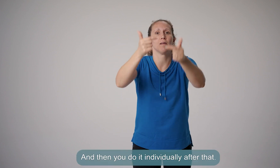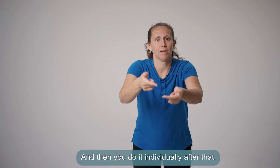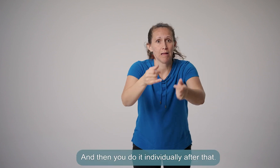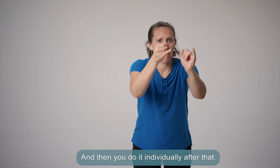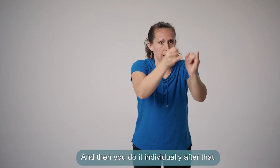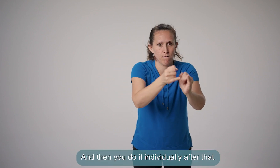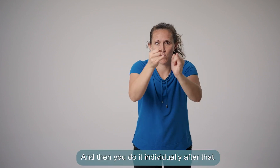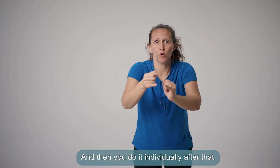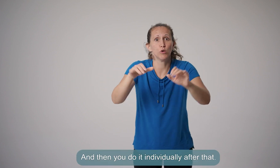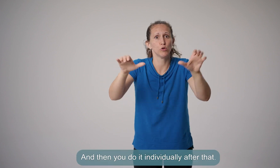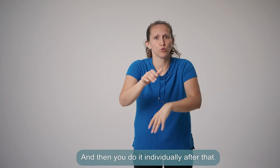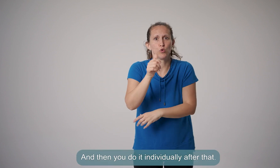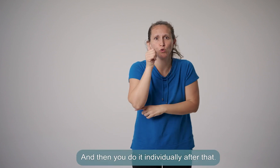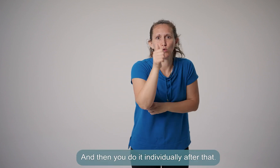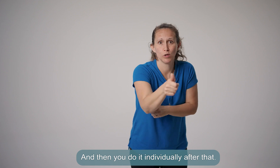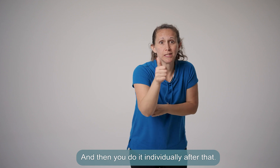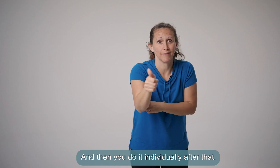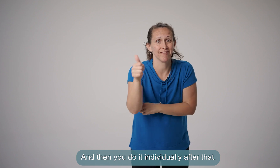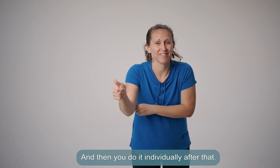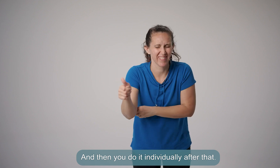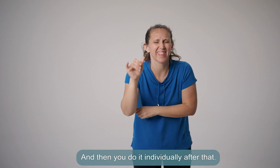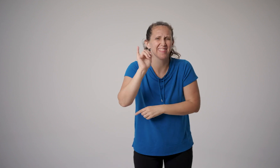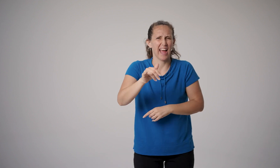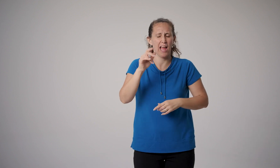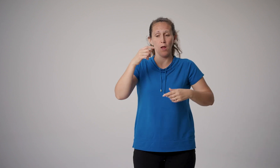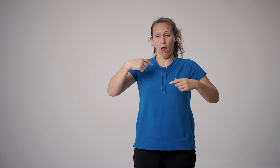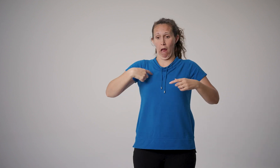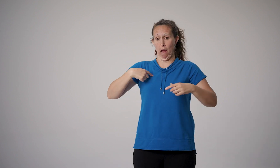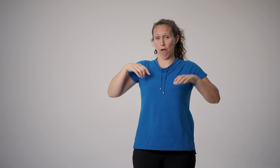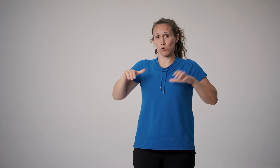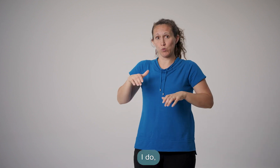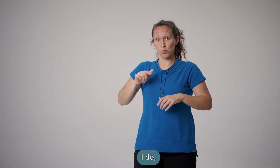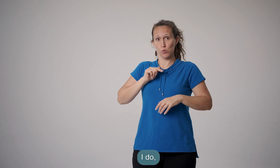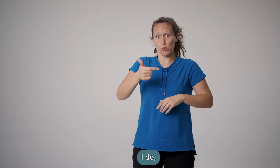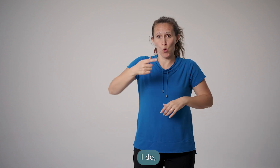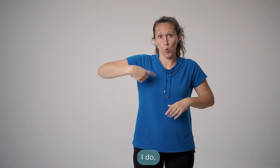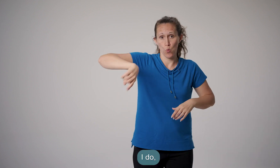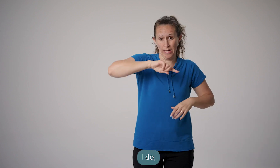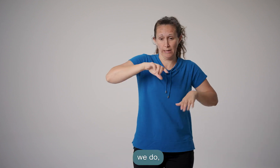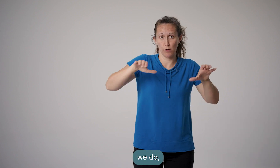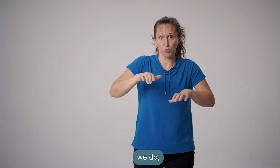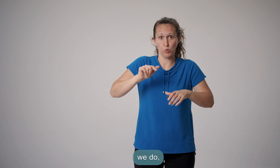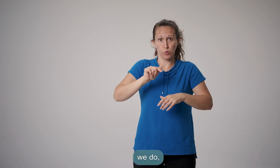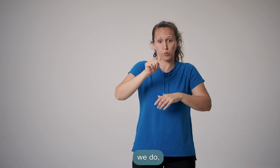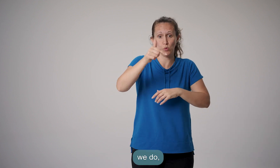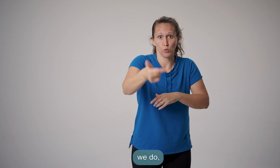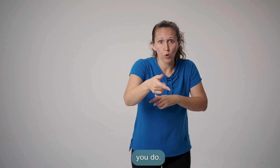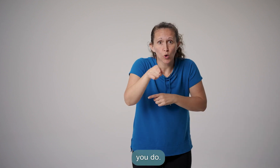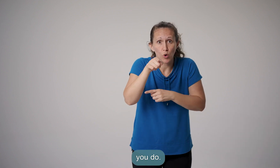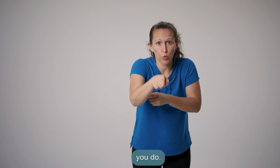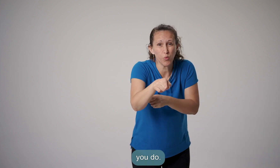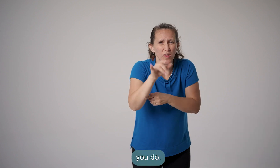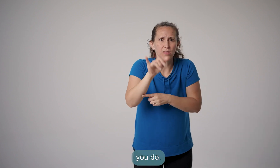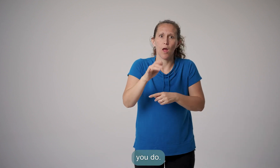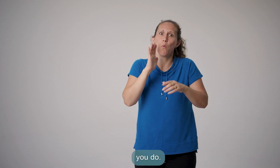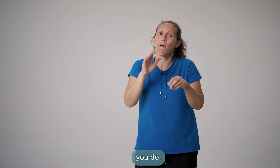And then you do it individually after that. I do, we do, you do.